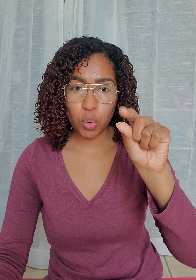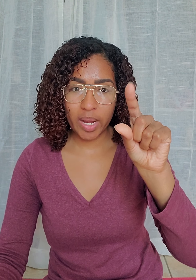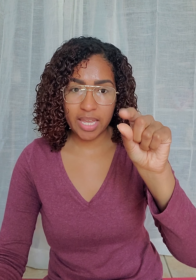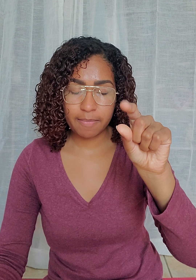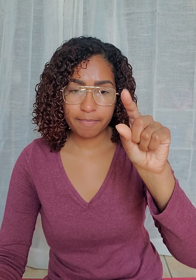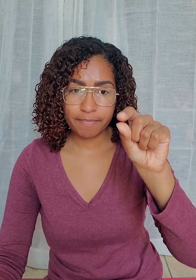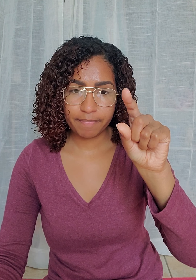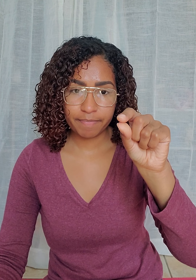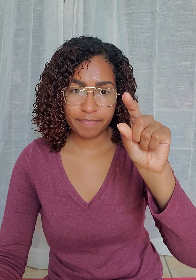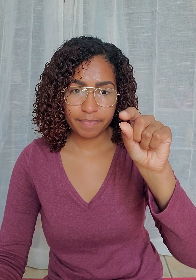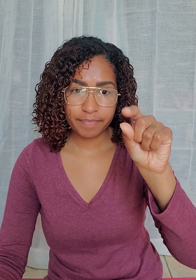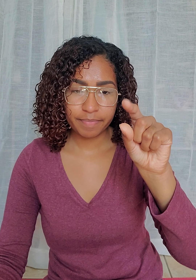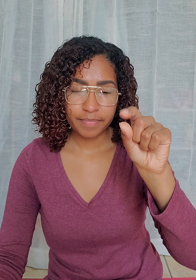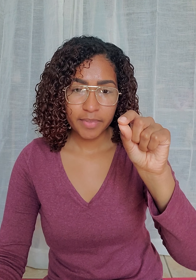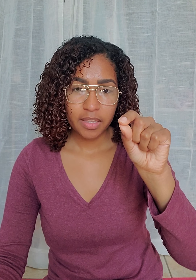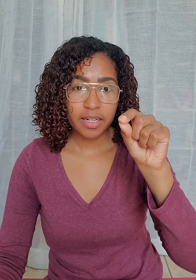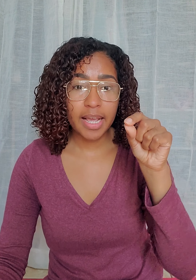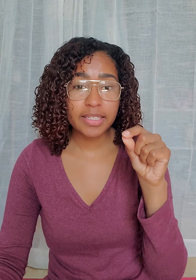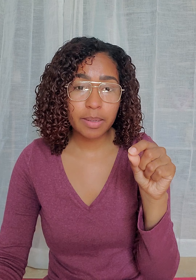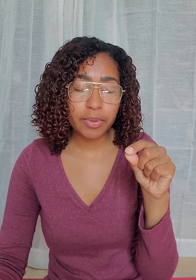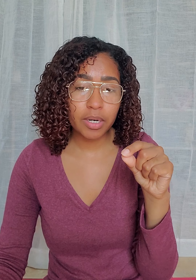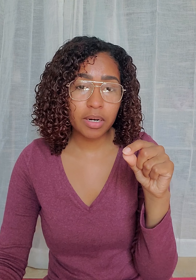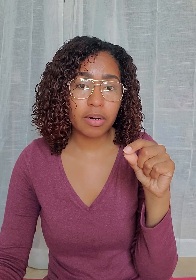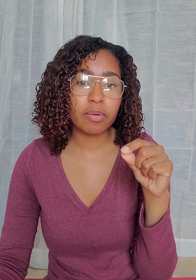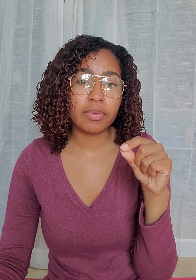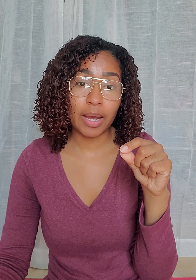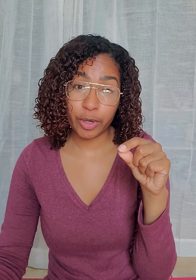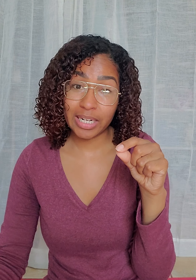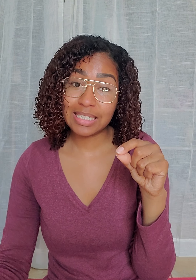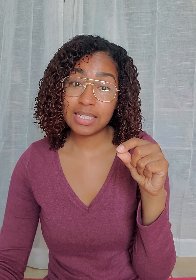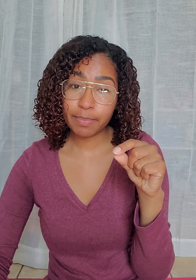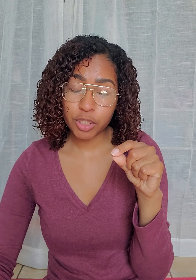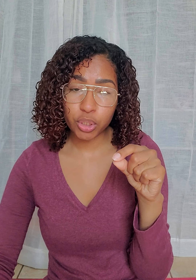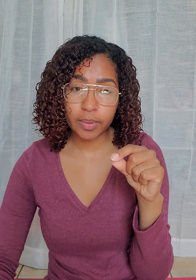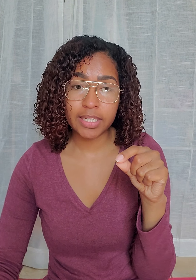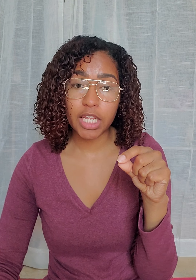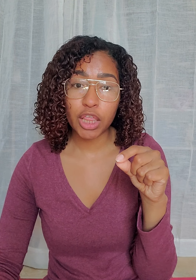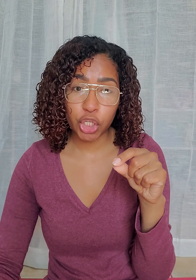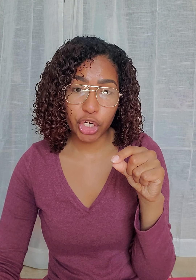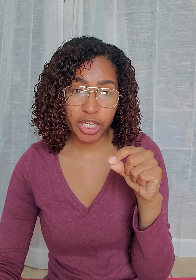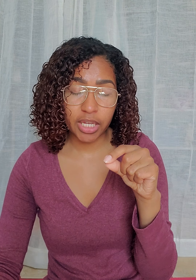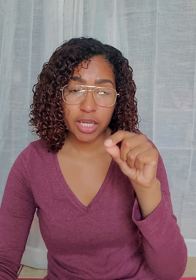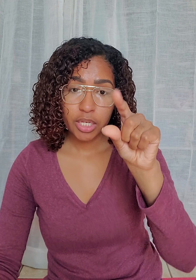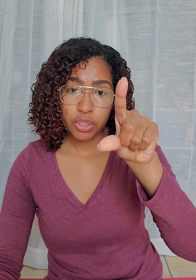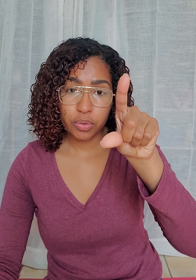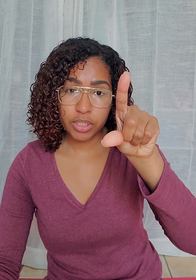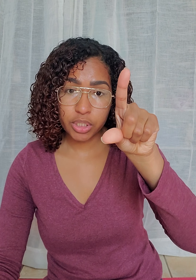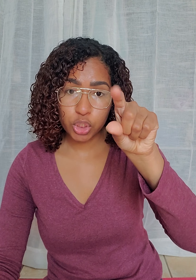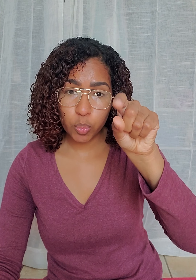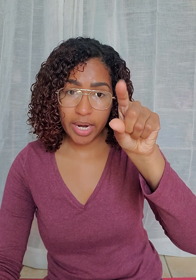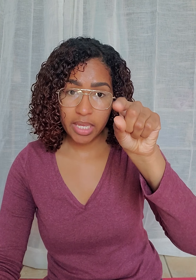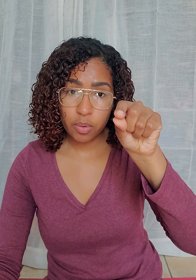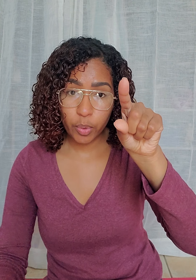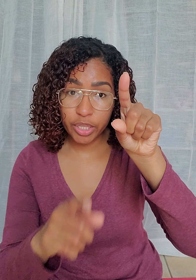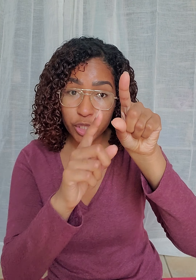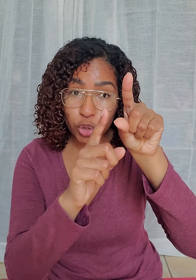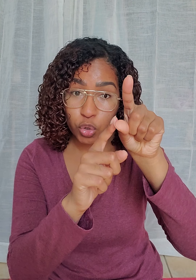20. The next number that we're going to skip to is 30. So this is 20 with